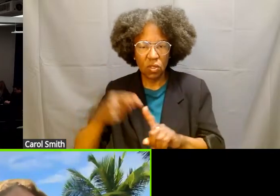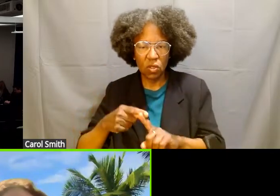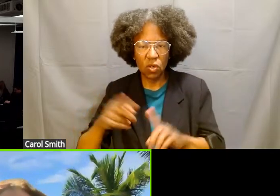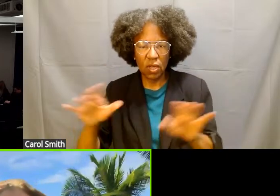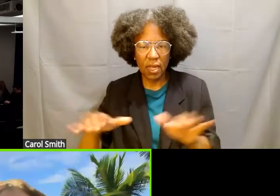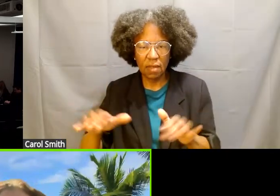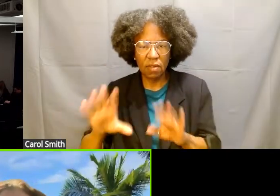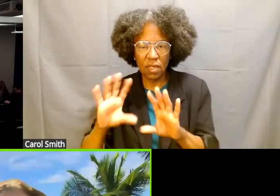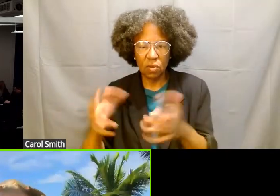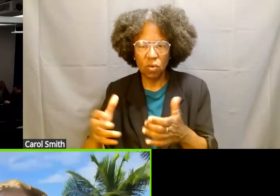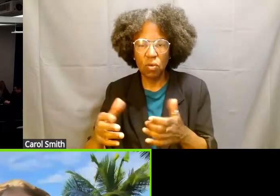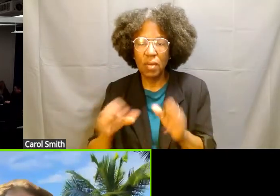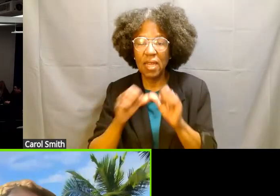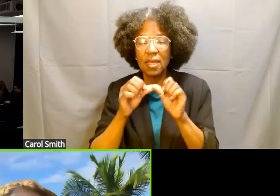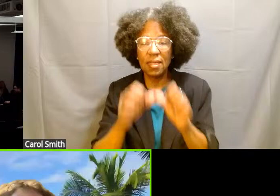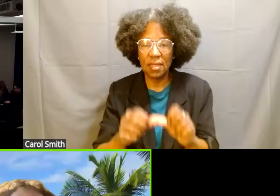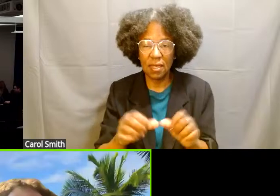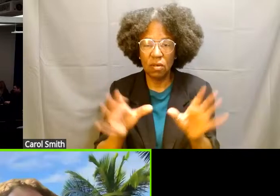the division.